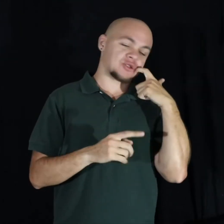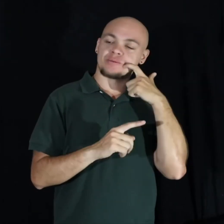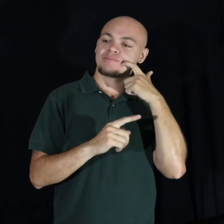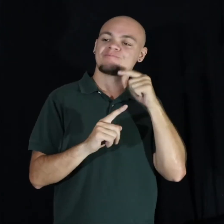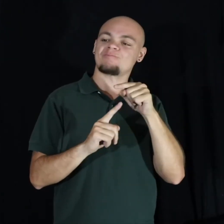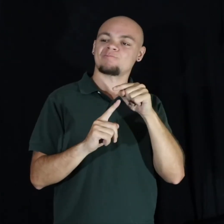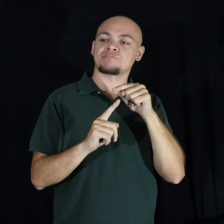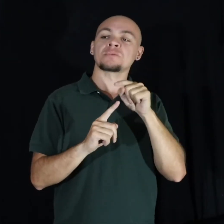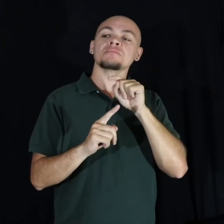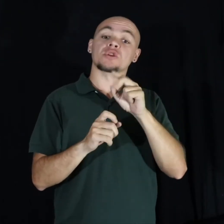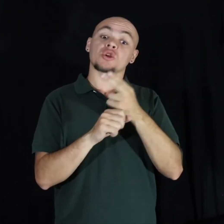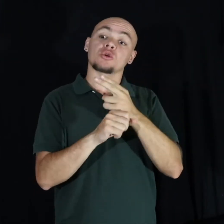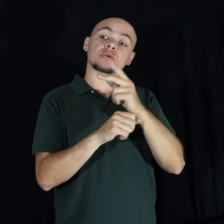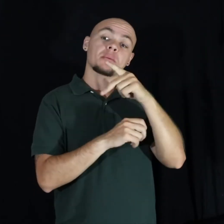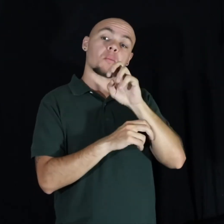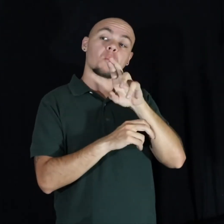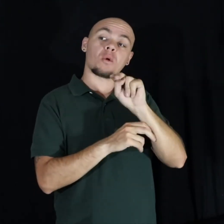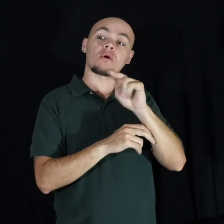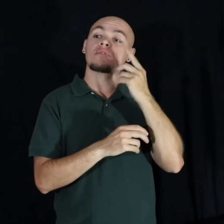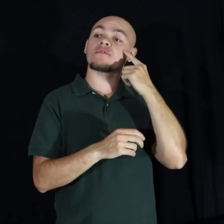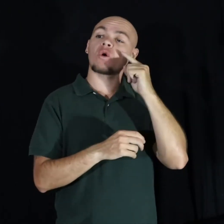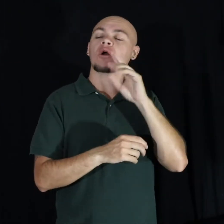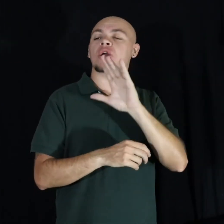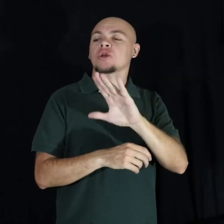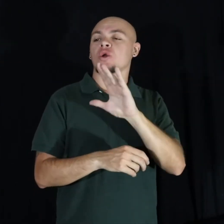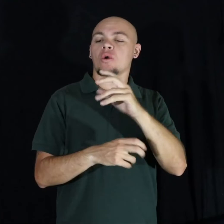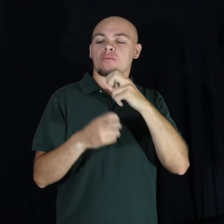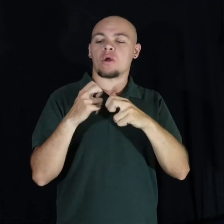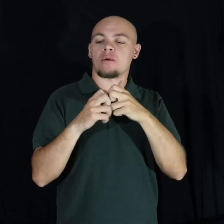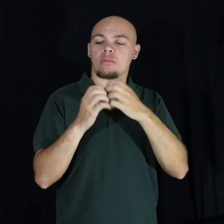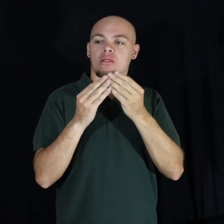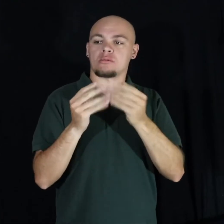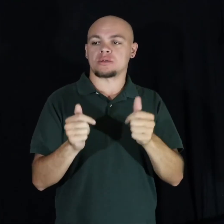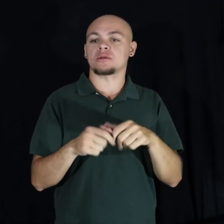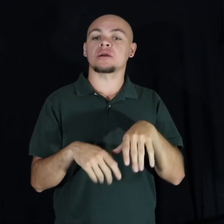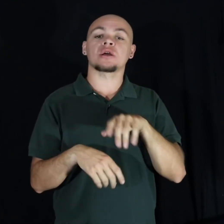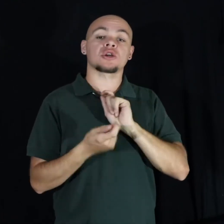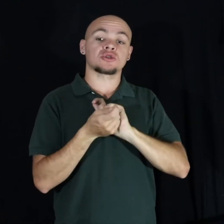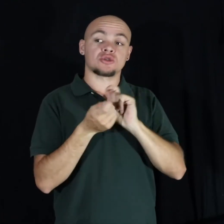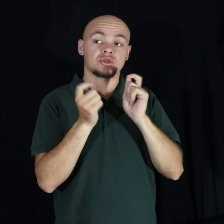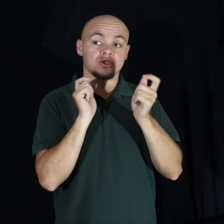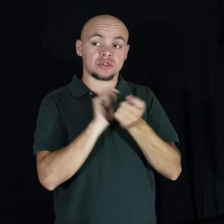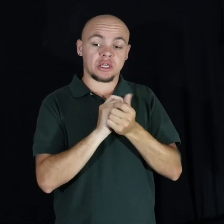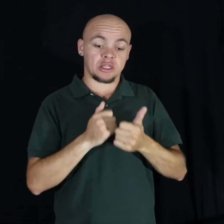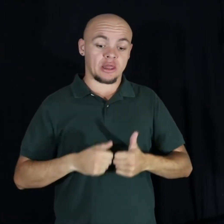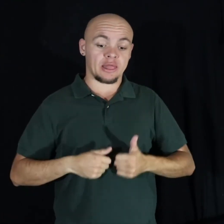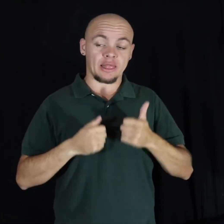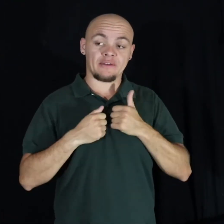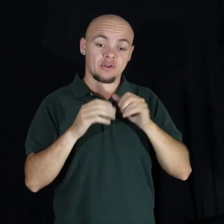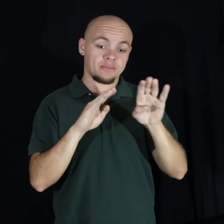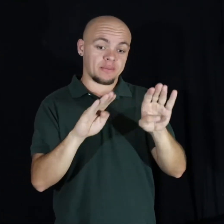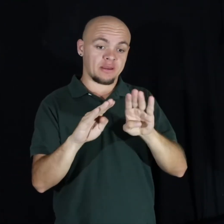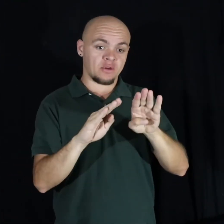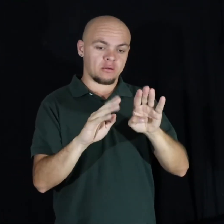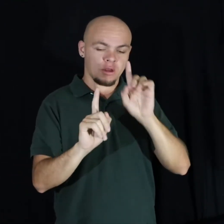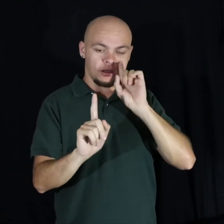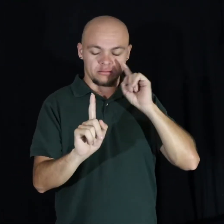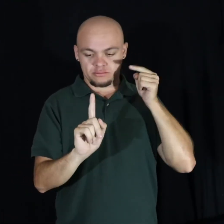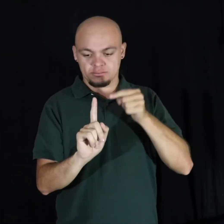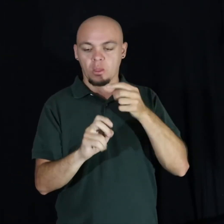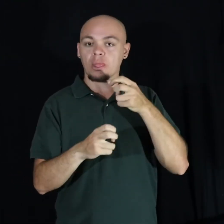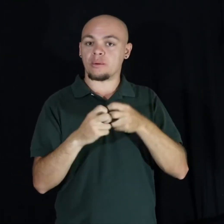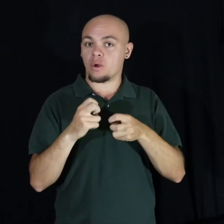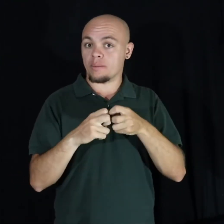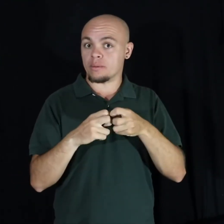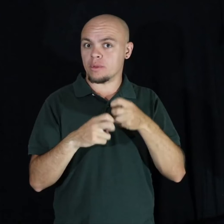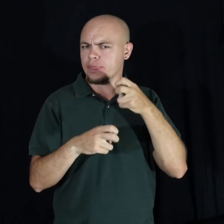the actual problem. Not changed my life because it shifted my attention away from the behavior to the problem. And